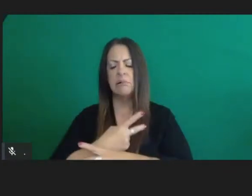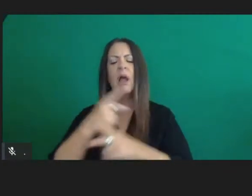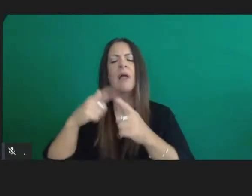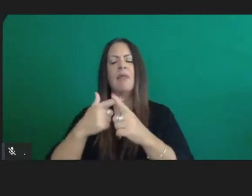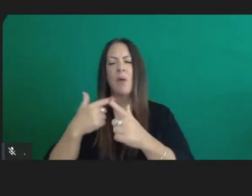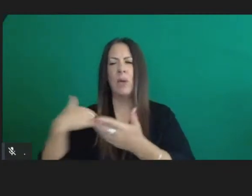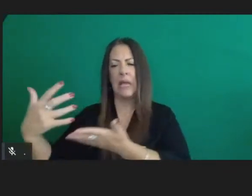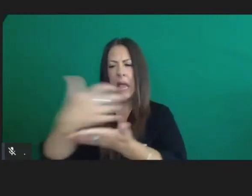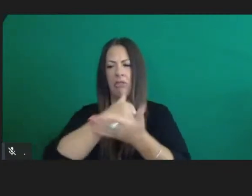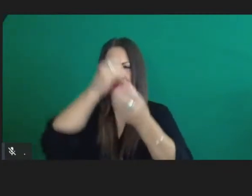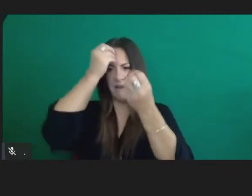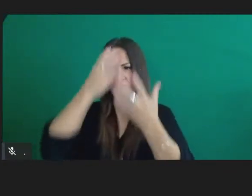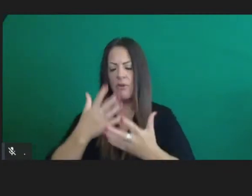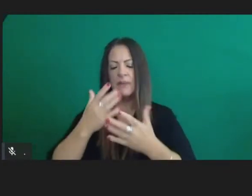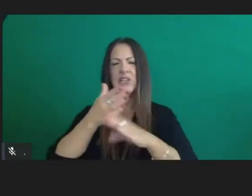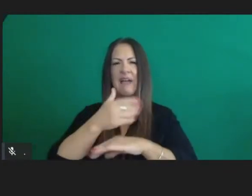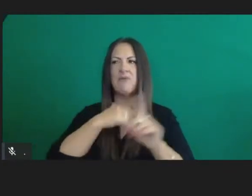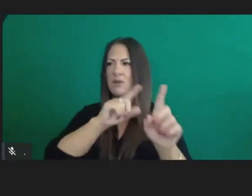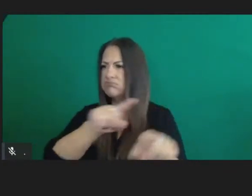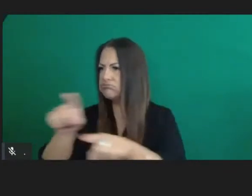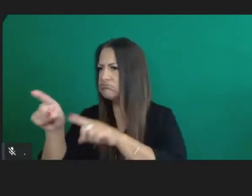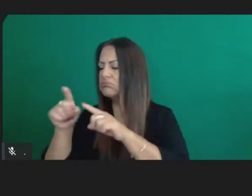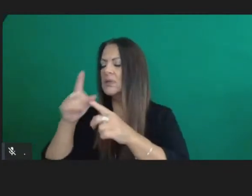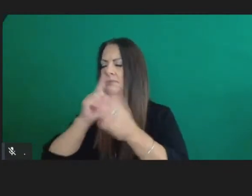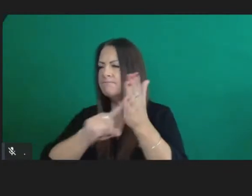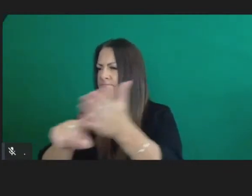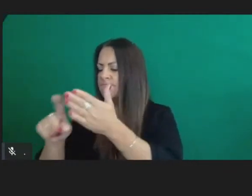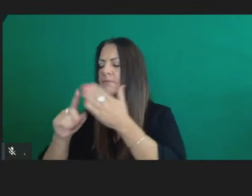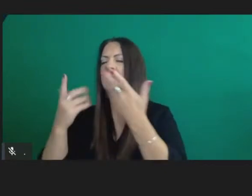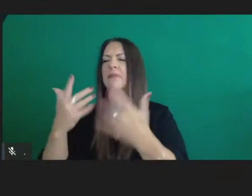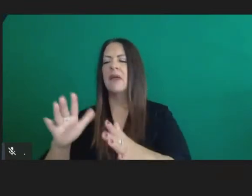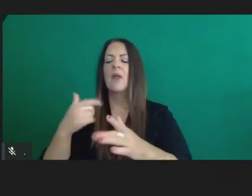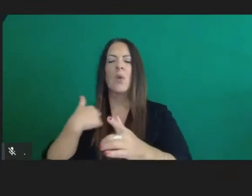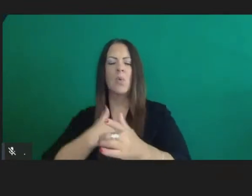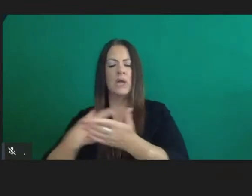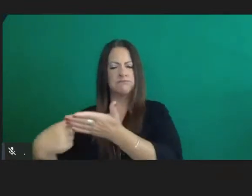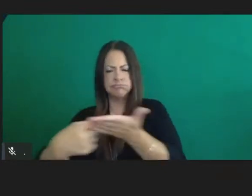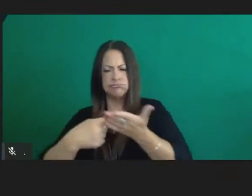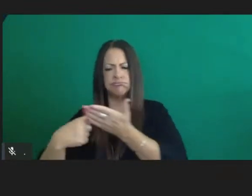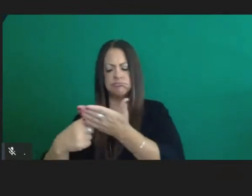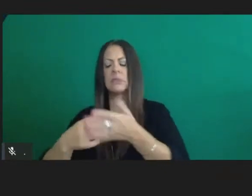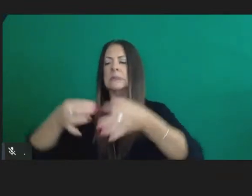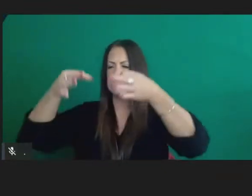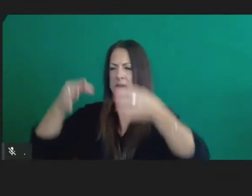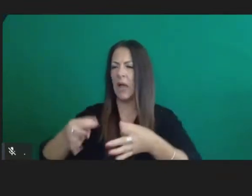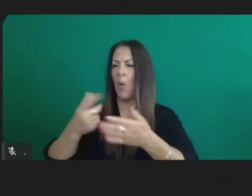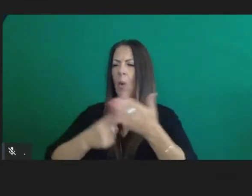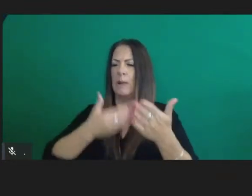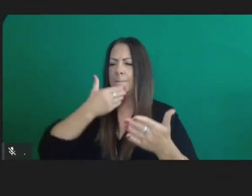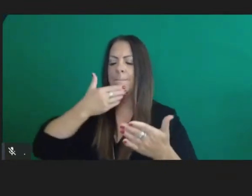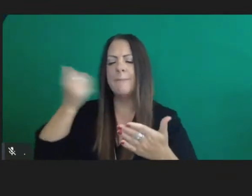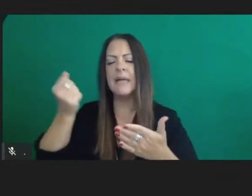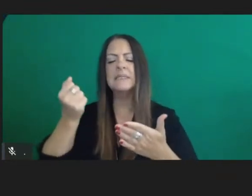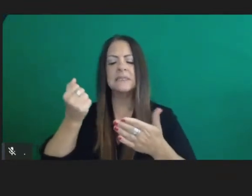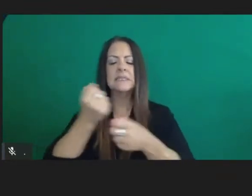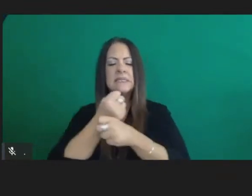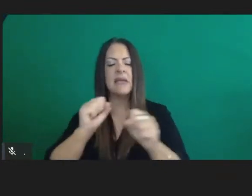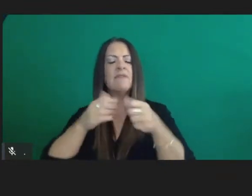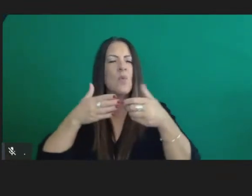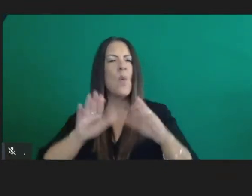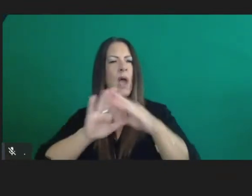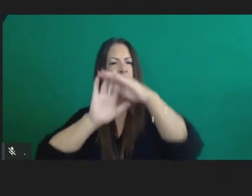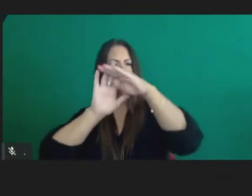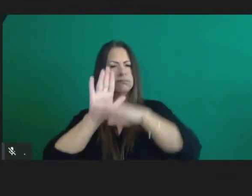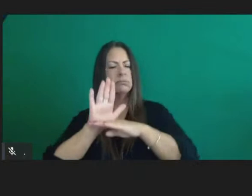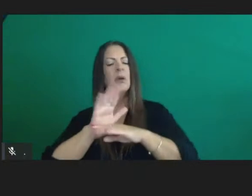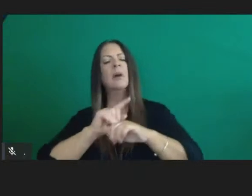the information from those visits, having ongoing dialogue, so we land with the guidance that really does make sense. But we will continue to lead with